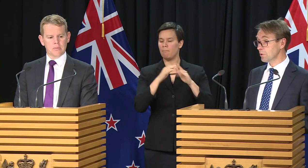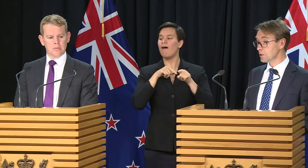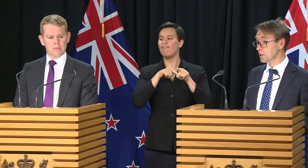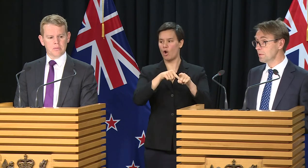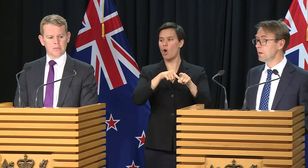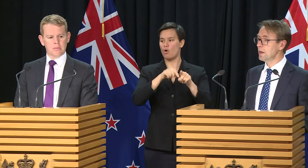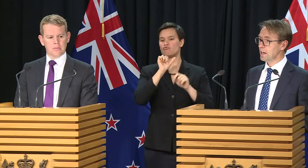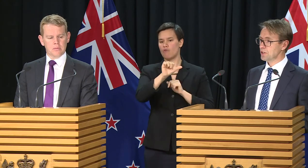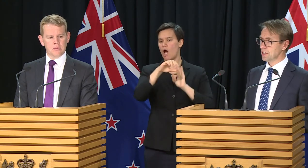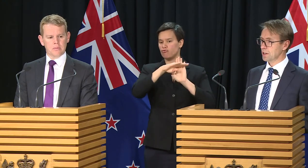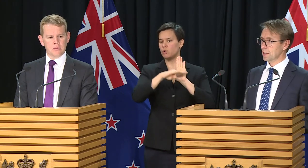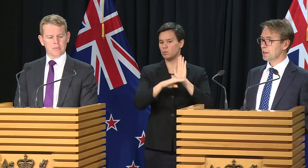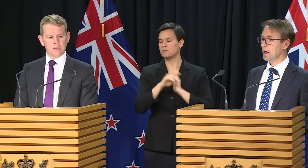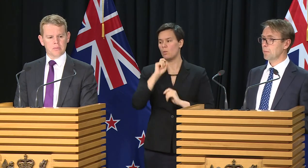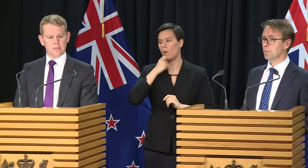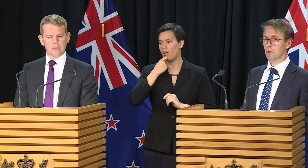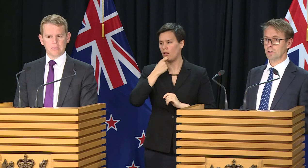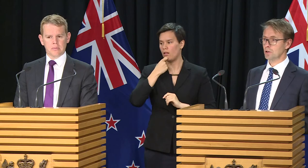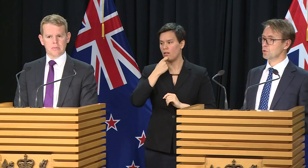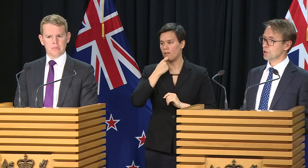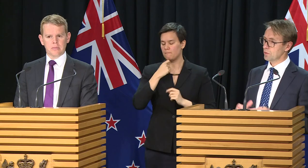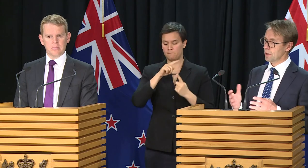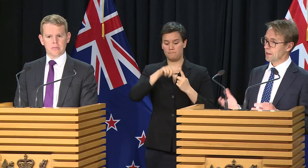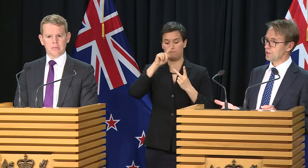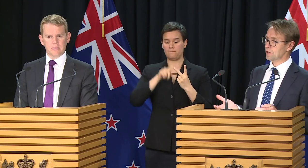self-isolating rigorously. And secondly,